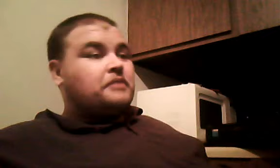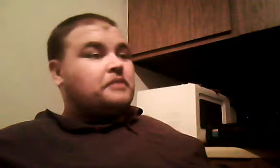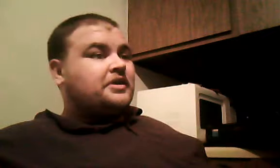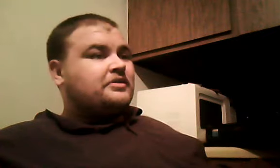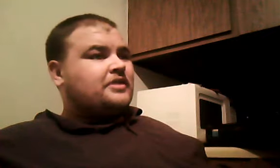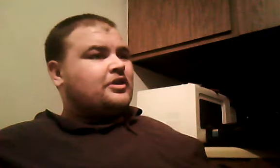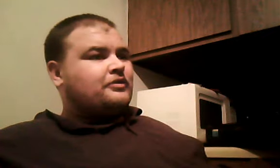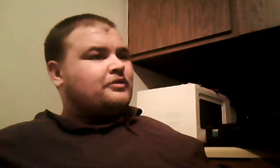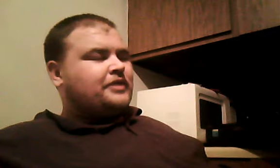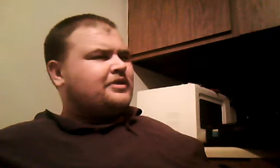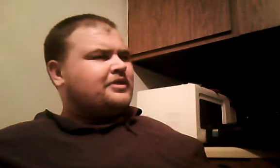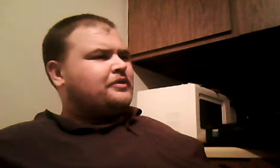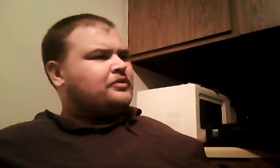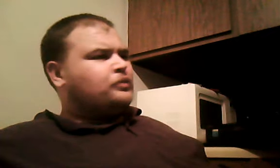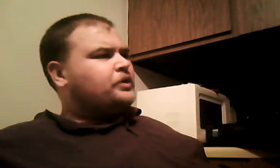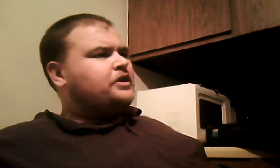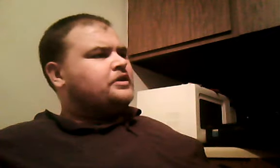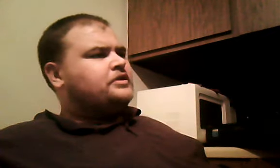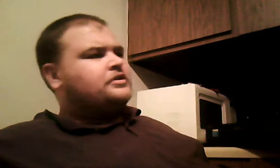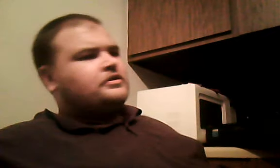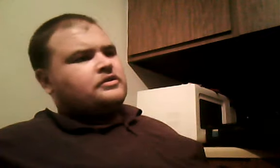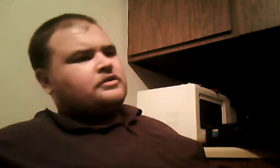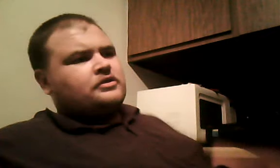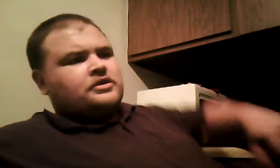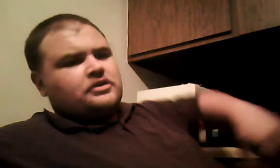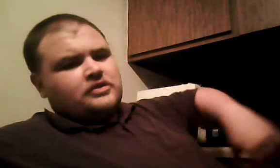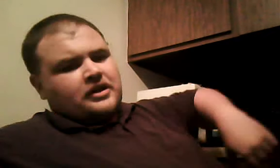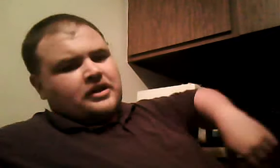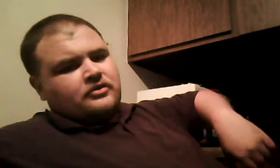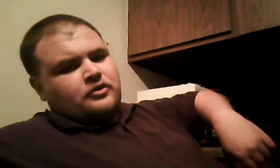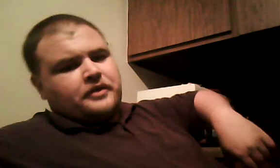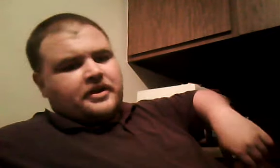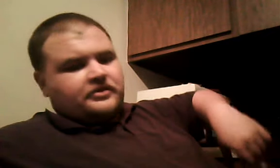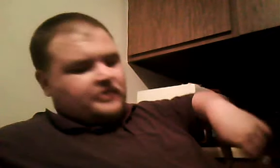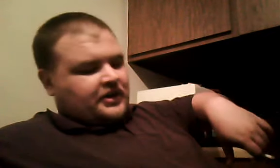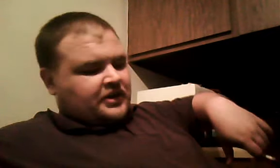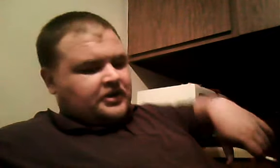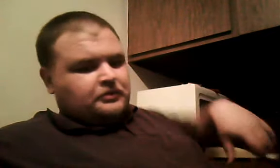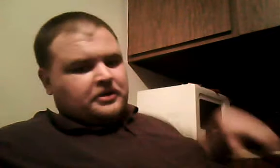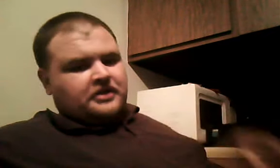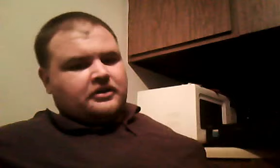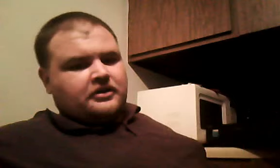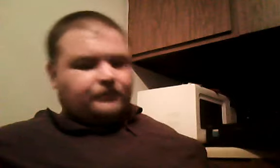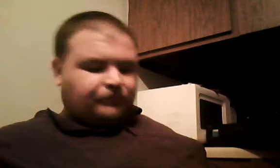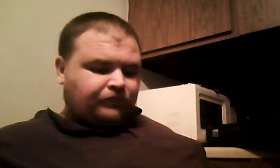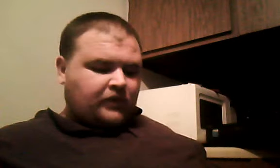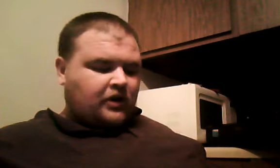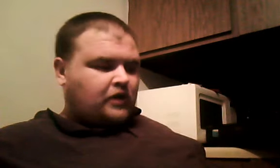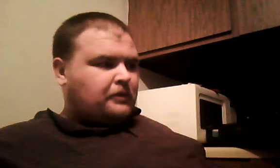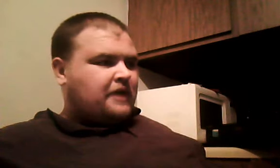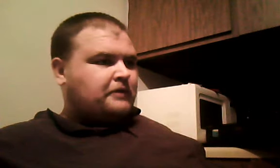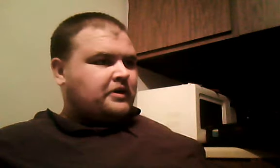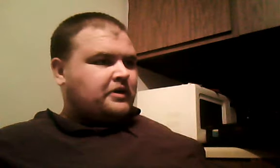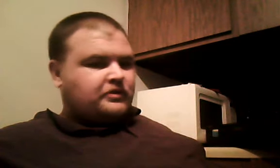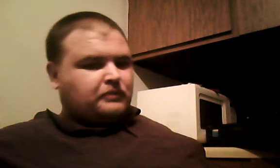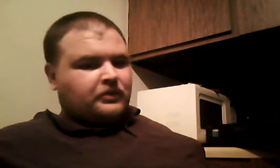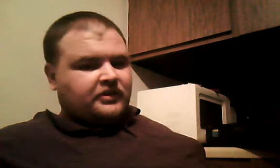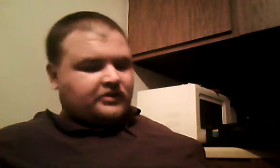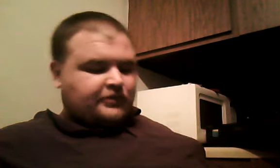Mickey gets nailed with Angelina with this weird, looks like a scorpion into, like, a knee-breaker. Or a back-breaker with both knees in her